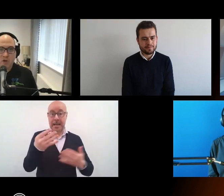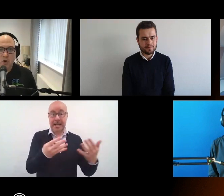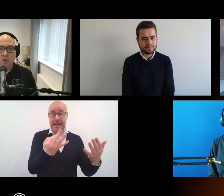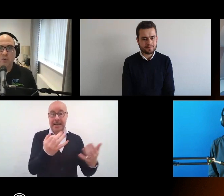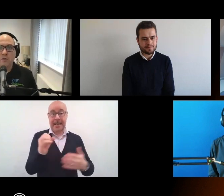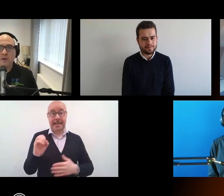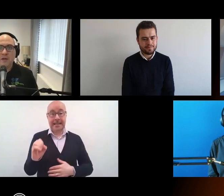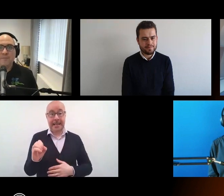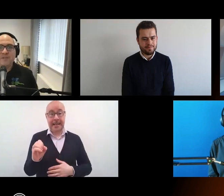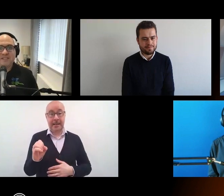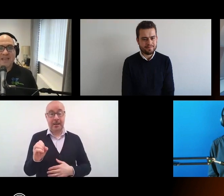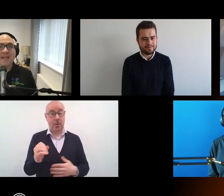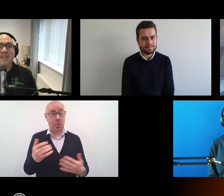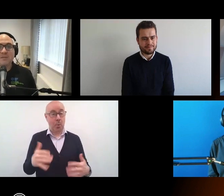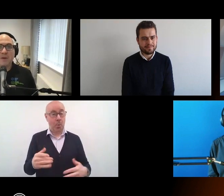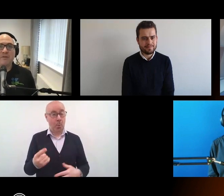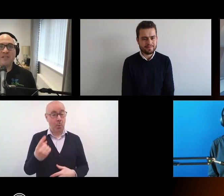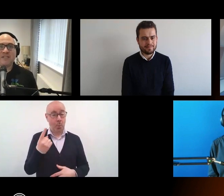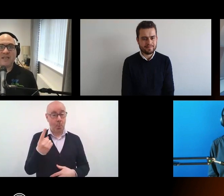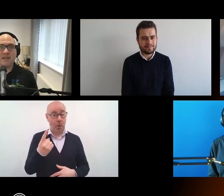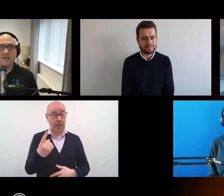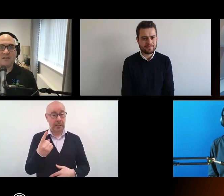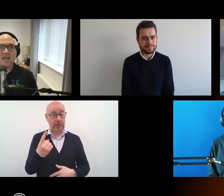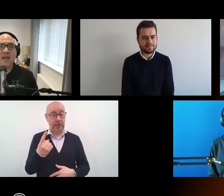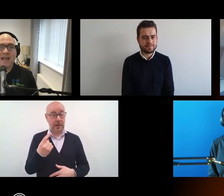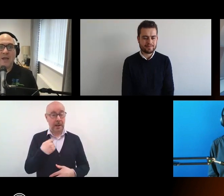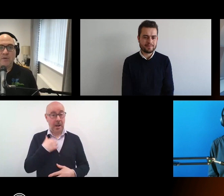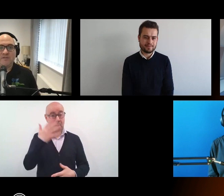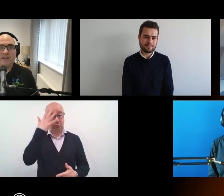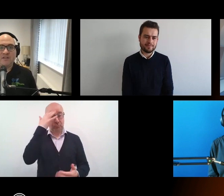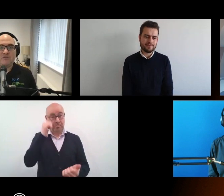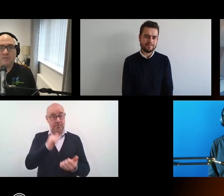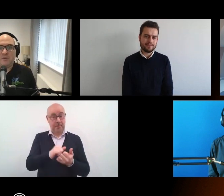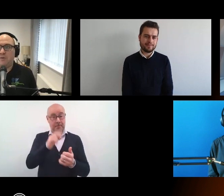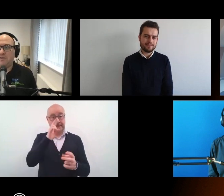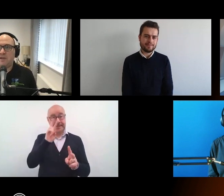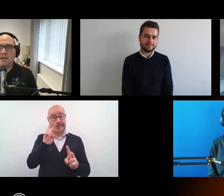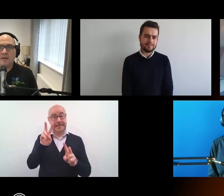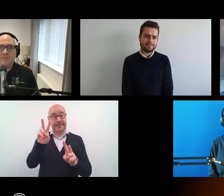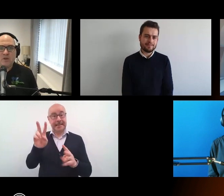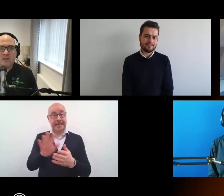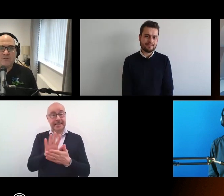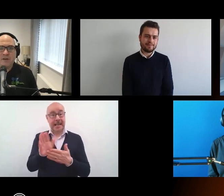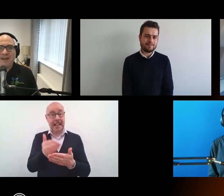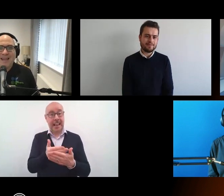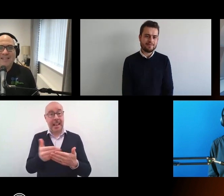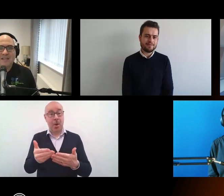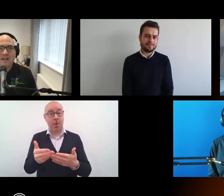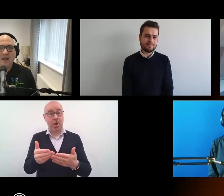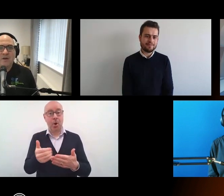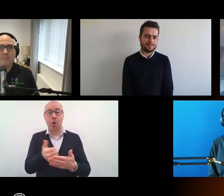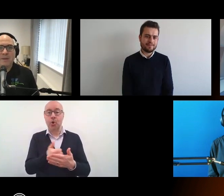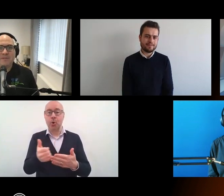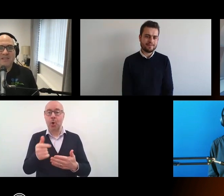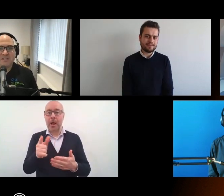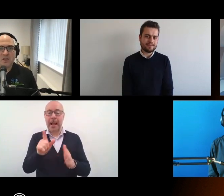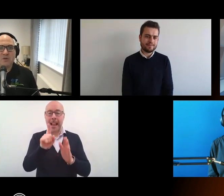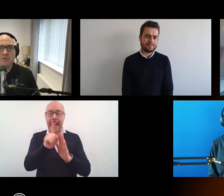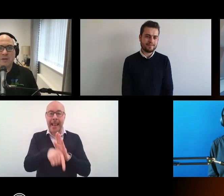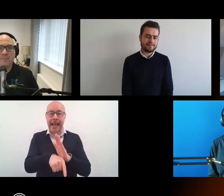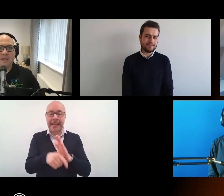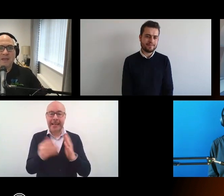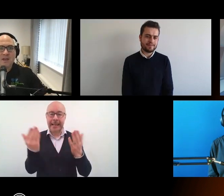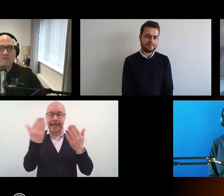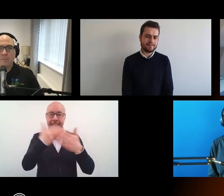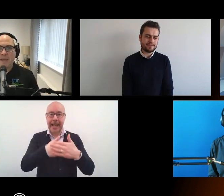can recall seeing and experiencing sign language of any description was usually very late at night on BBC